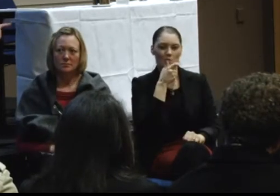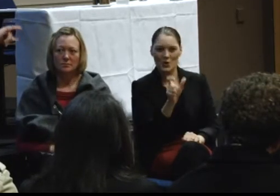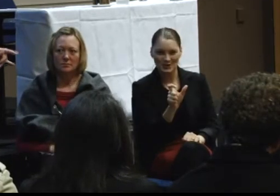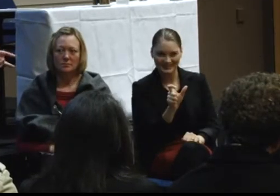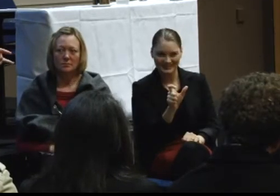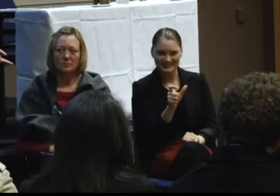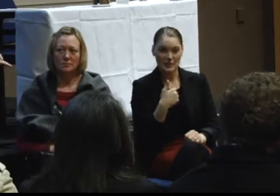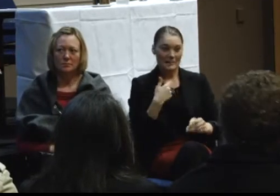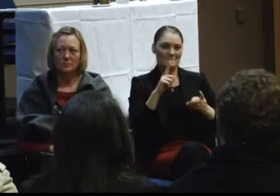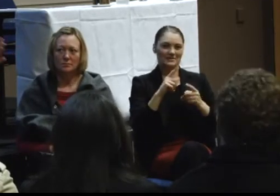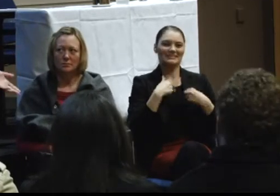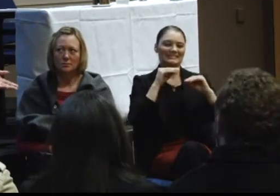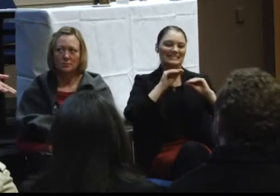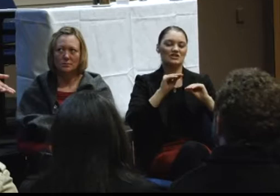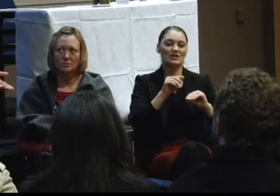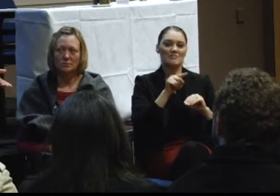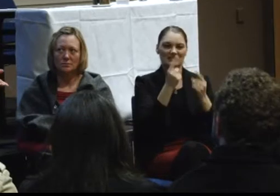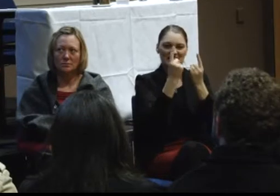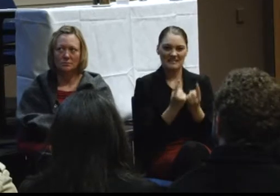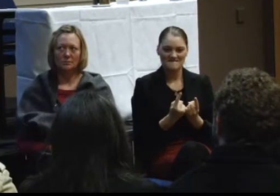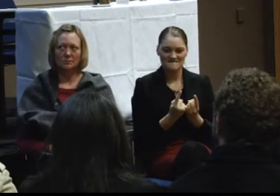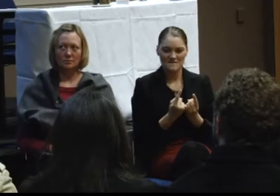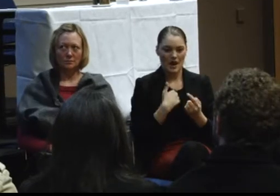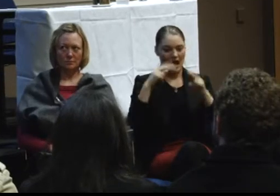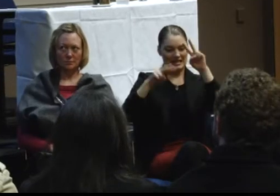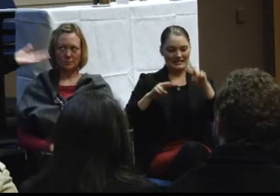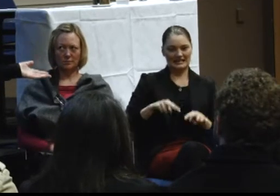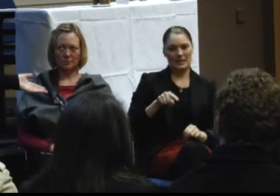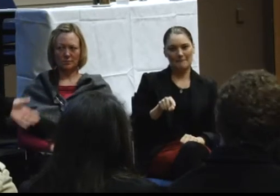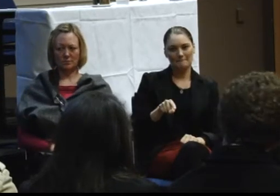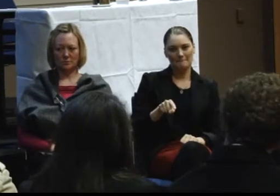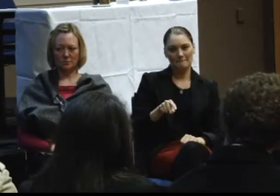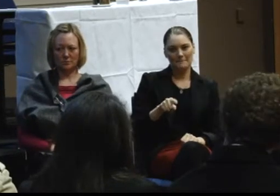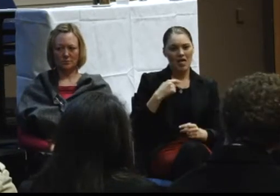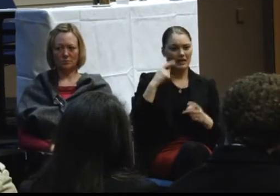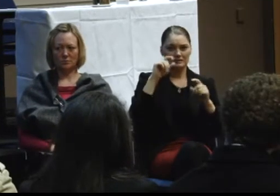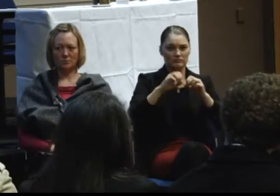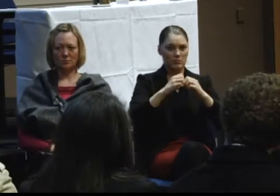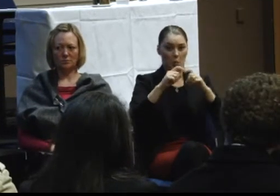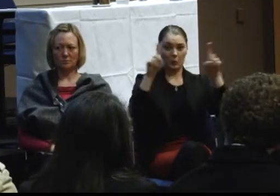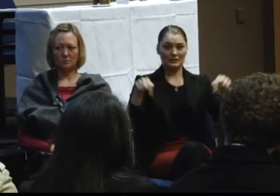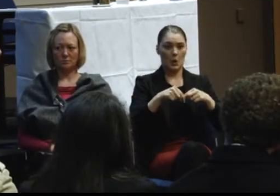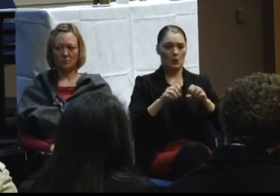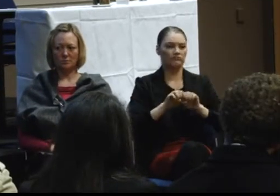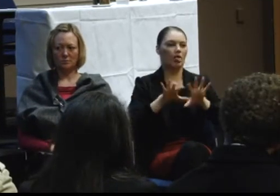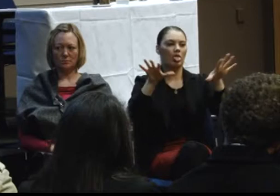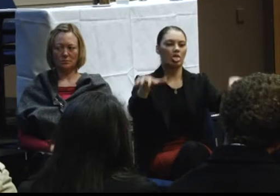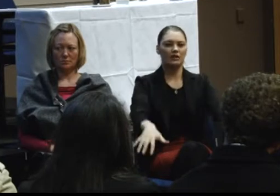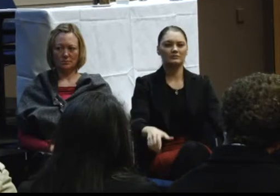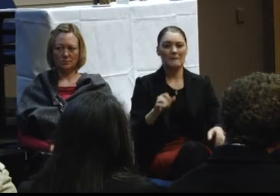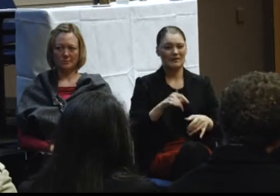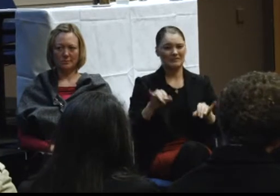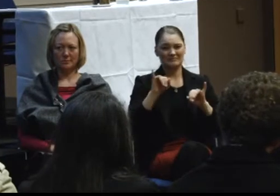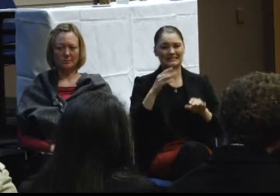we're teaching all that stuff, we're not assessing it. And it's just, it's going out the window, and I think it's a real tragedy. The other side